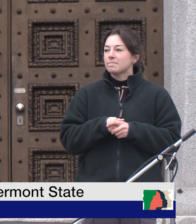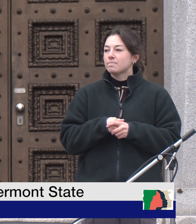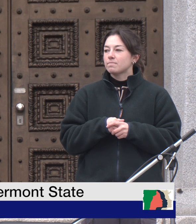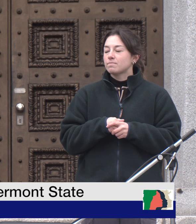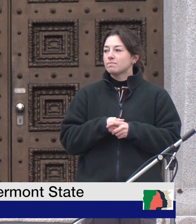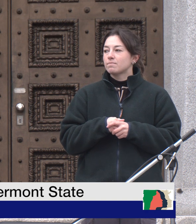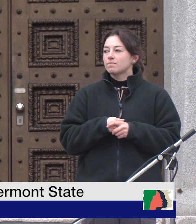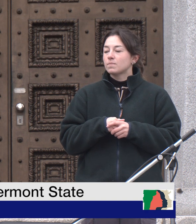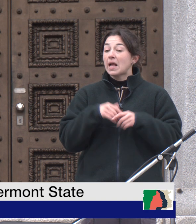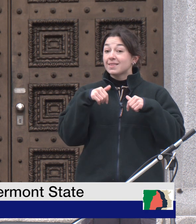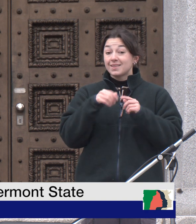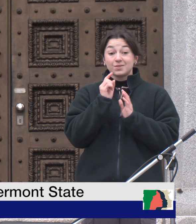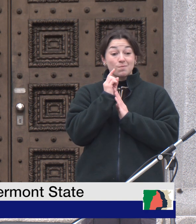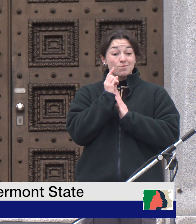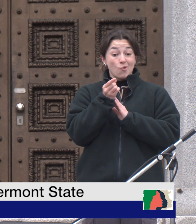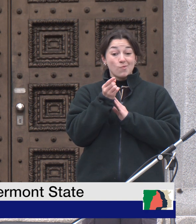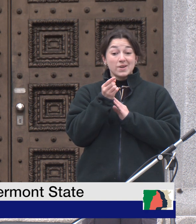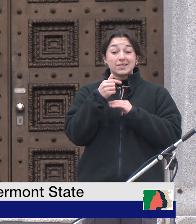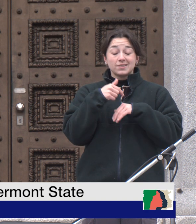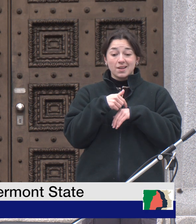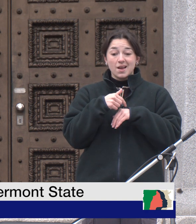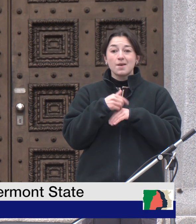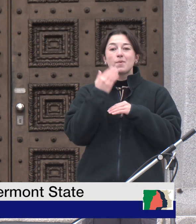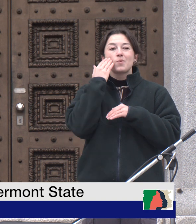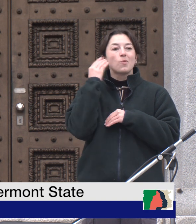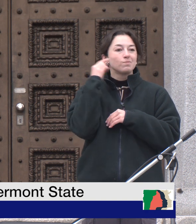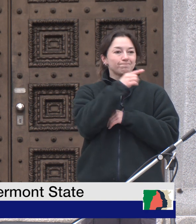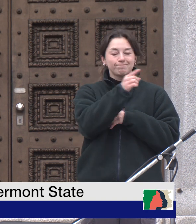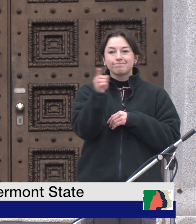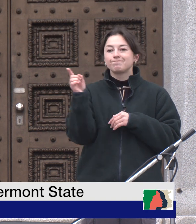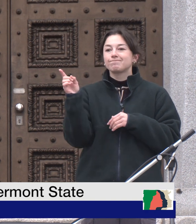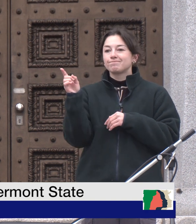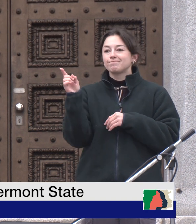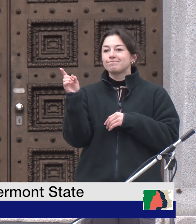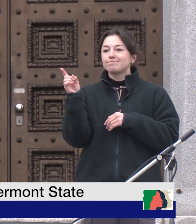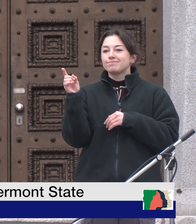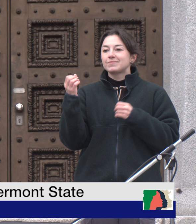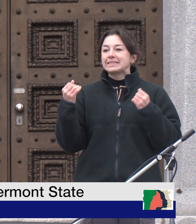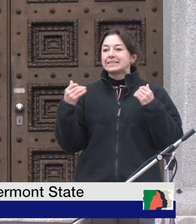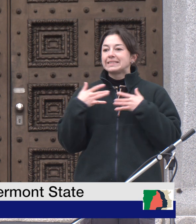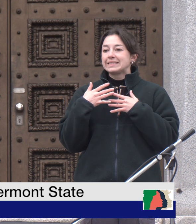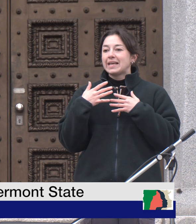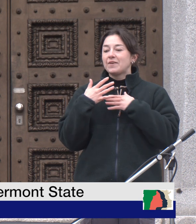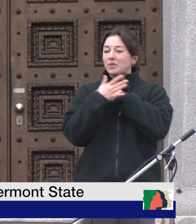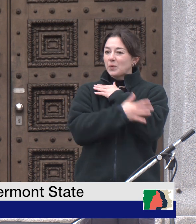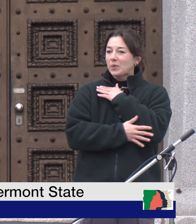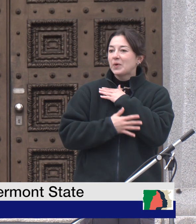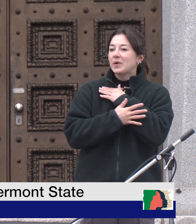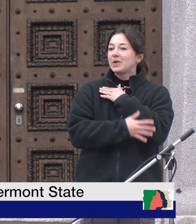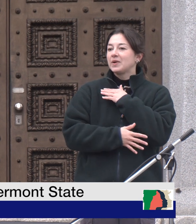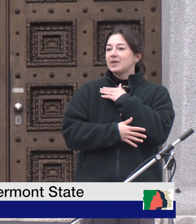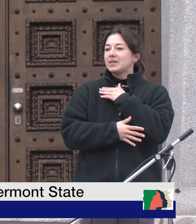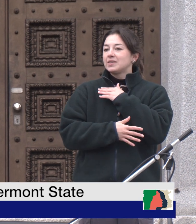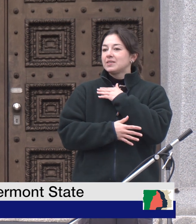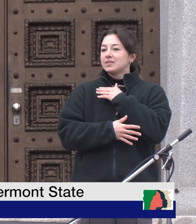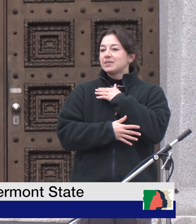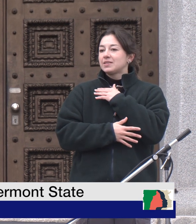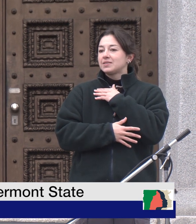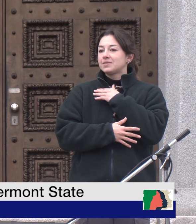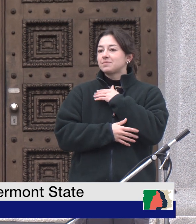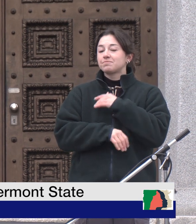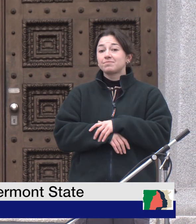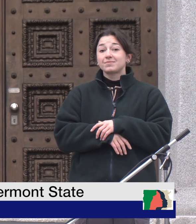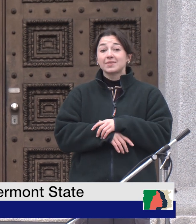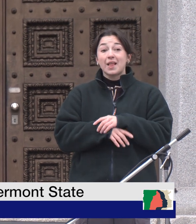At this pivotal moment in history, I know many of you, like me, fear for our country about the uncertainty in